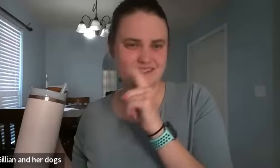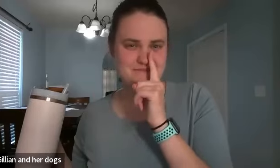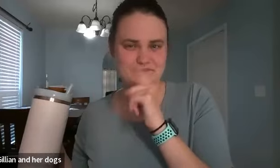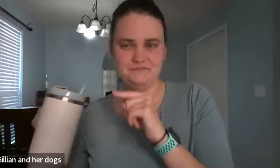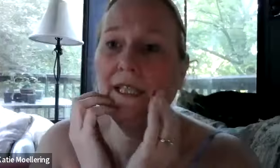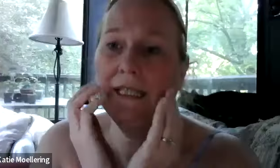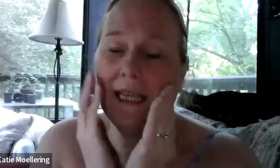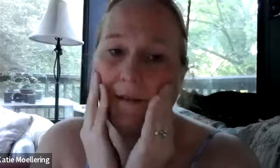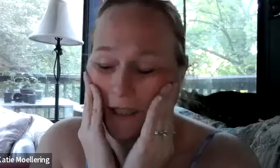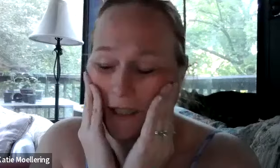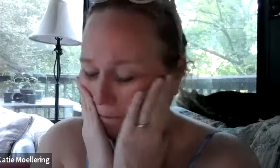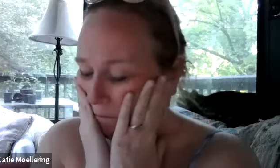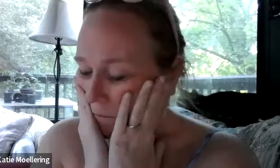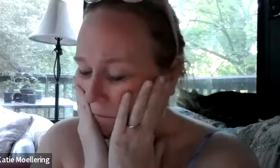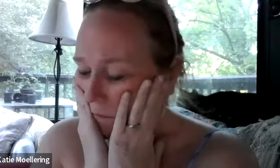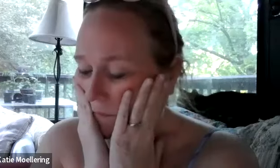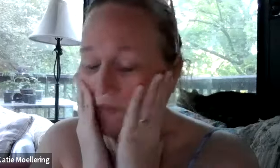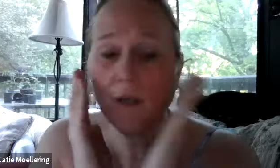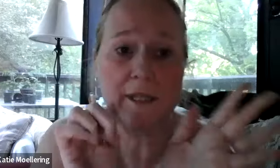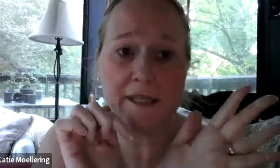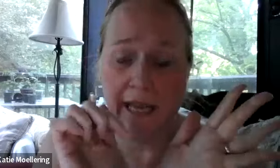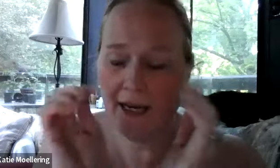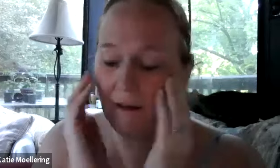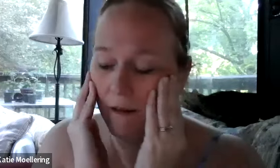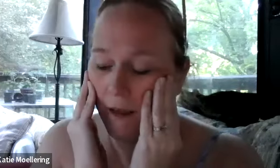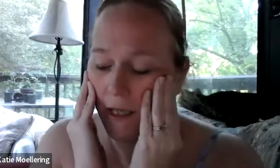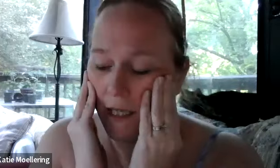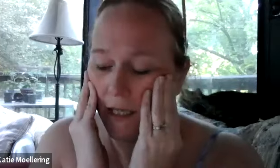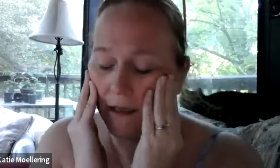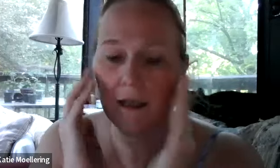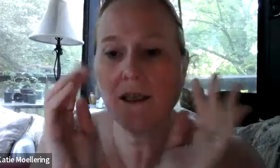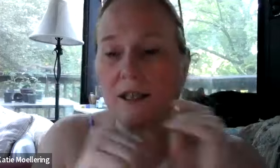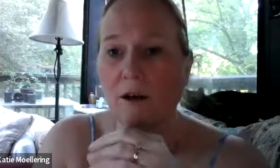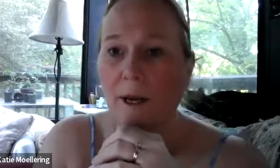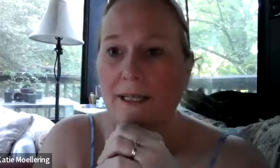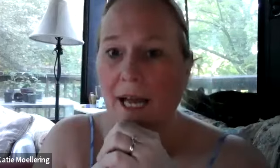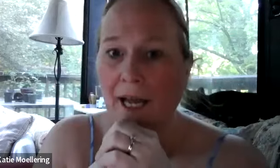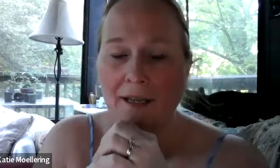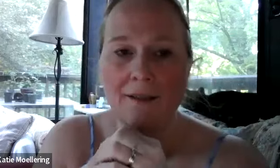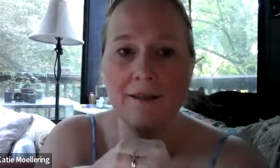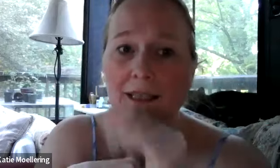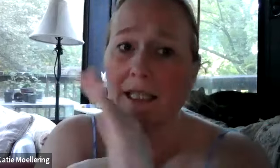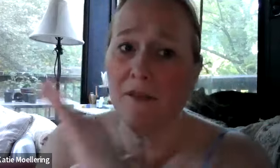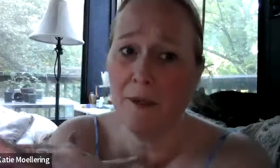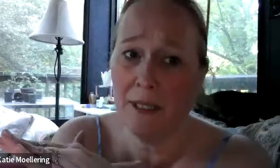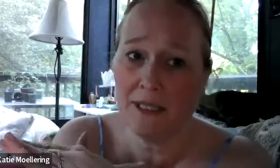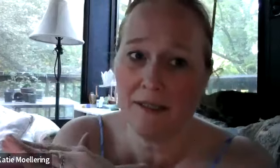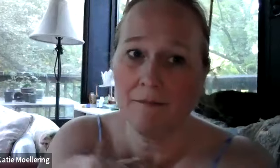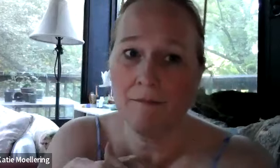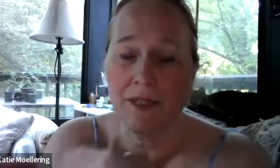this. Jillian, I have a question. With snake, is there a way to sign this is venomous,